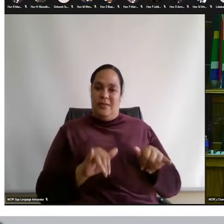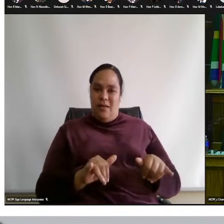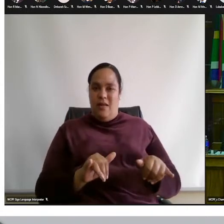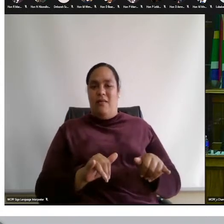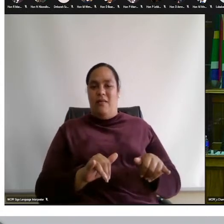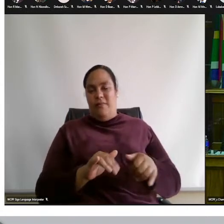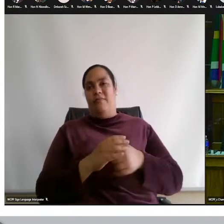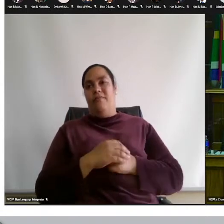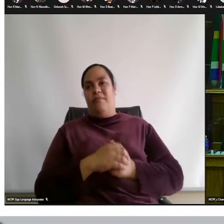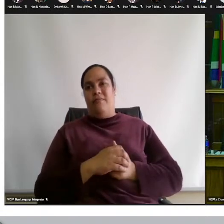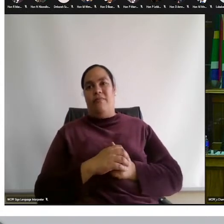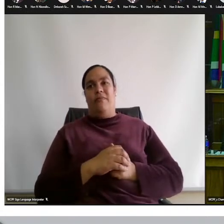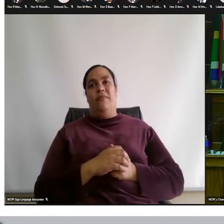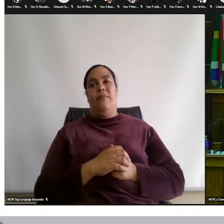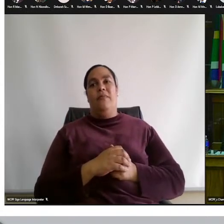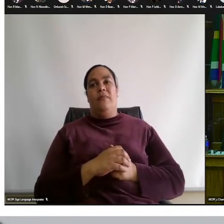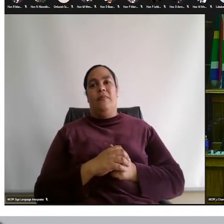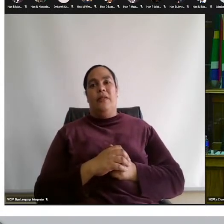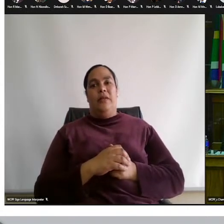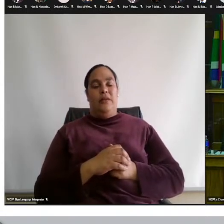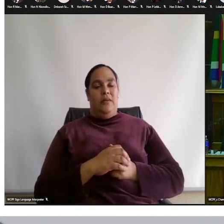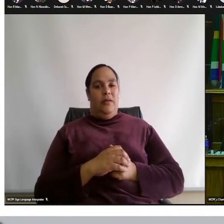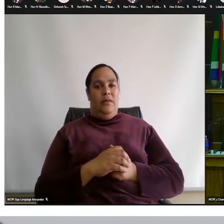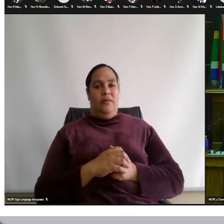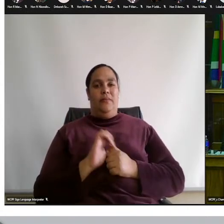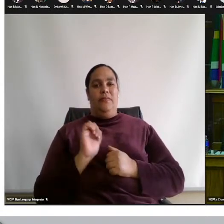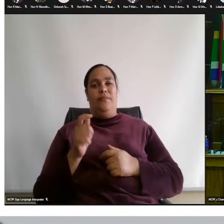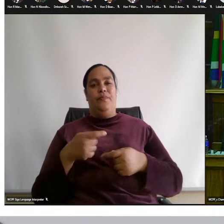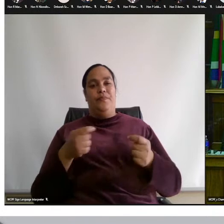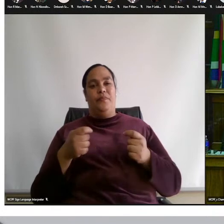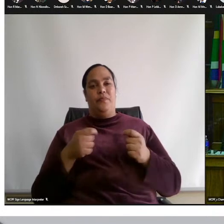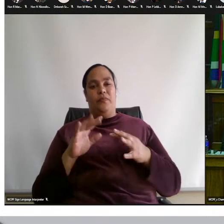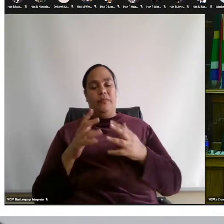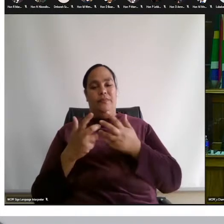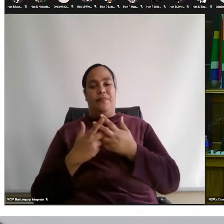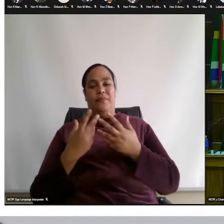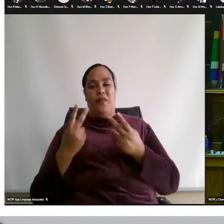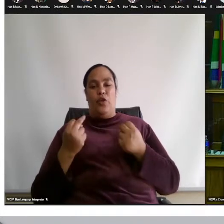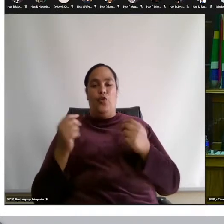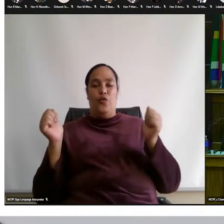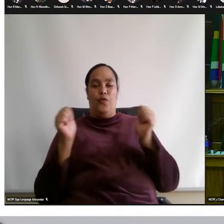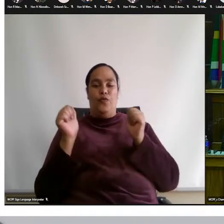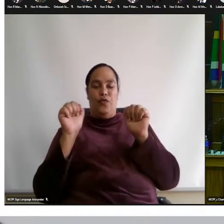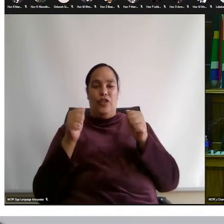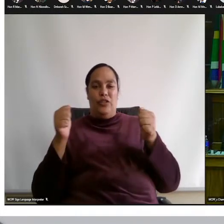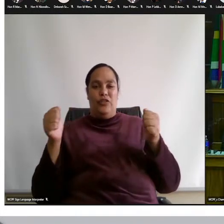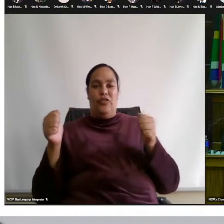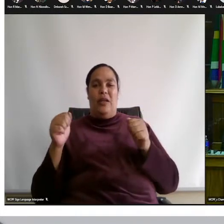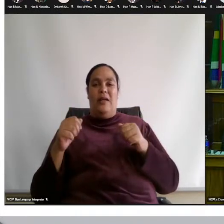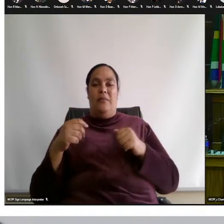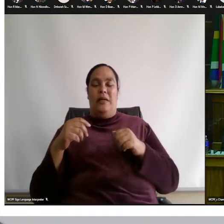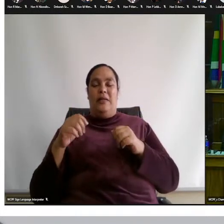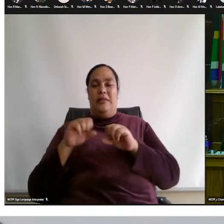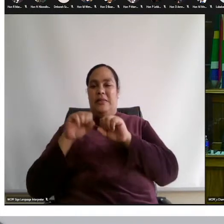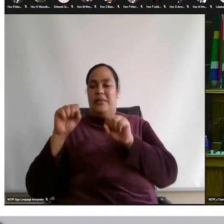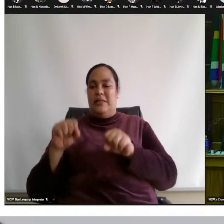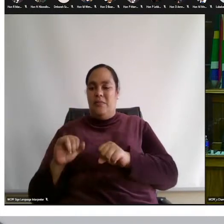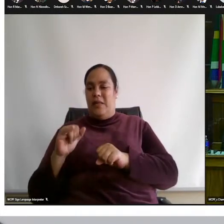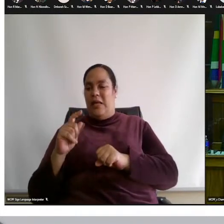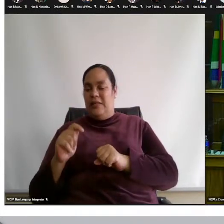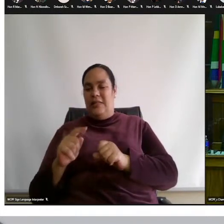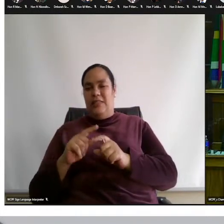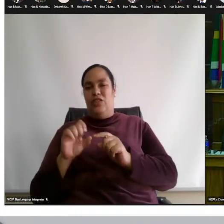independent. The stores, of course, are fitted with new refrigeration and IT systems and stock